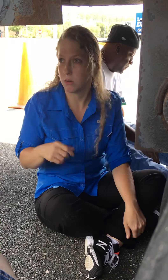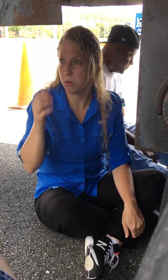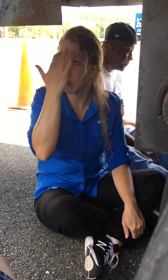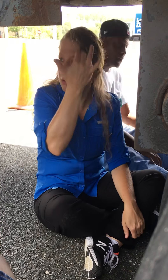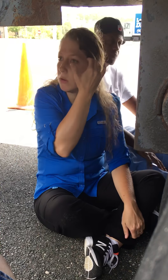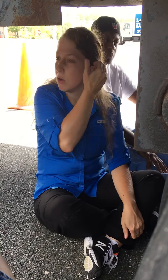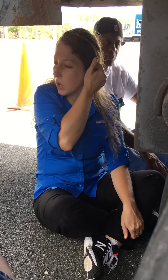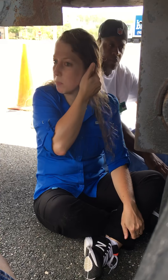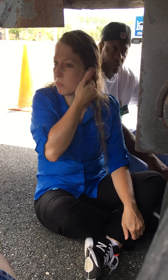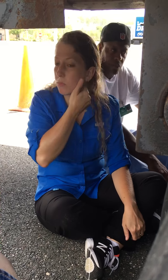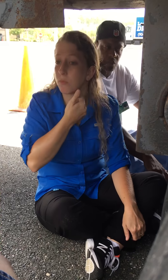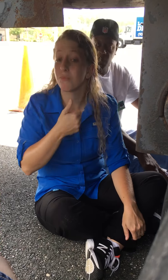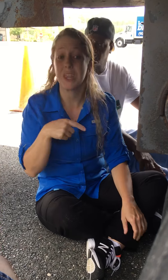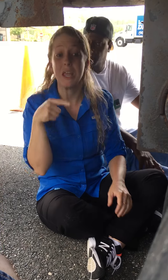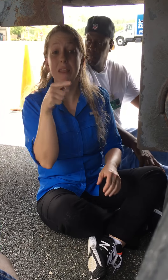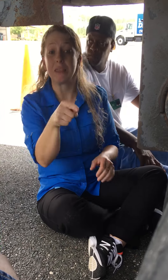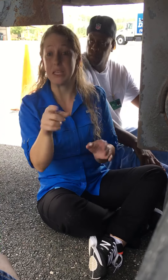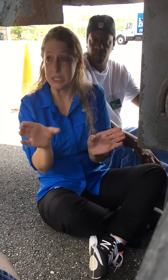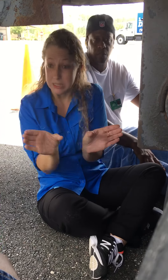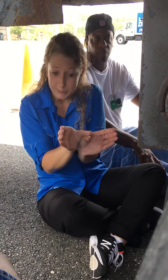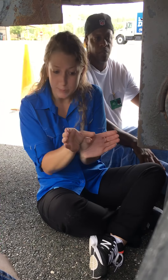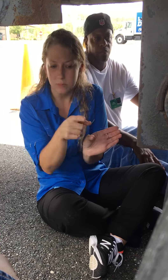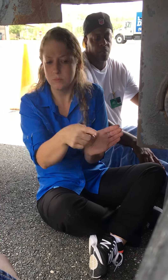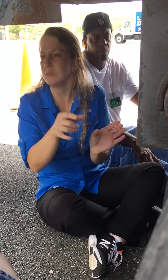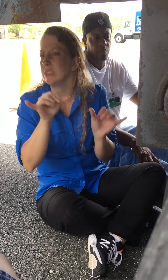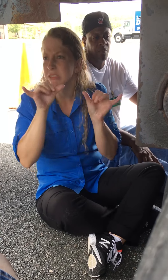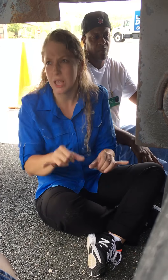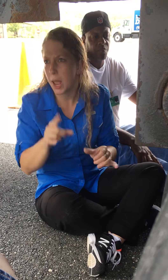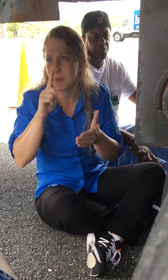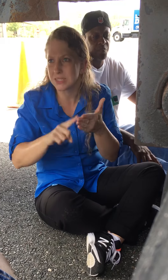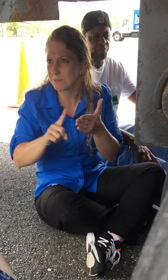All right, and these bud wheels you would inspect just like you do the bud wheels up on the tractor.